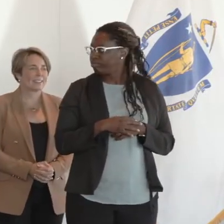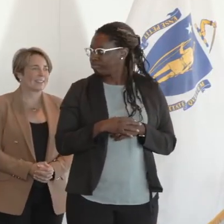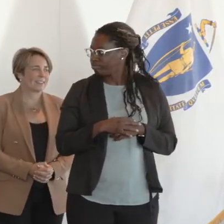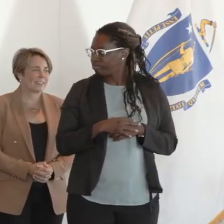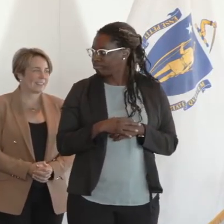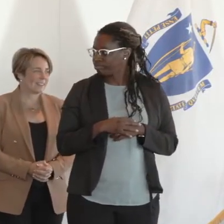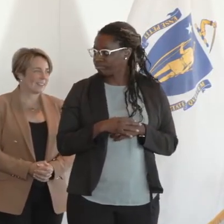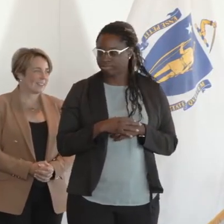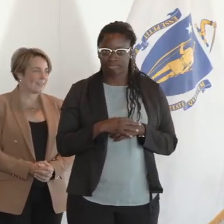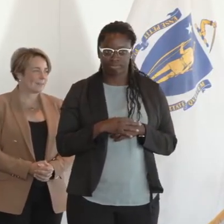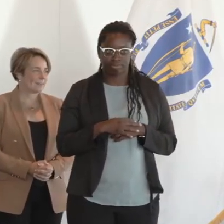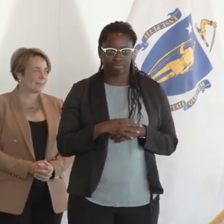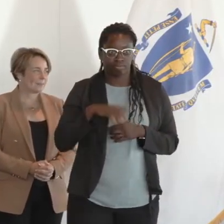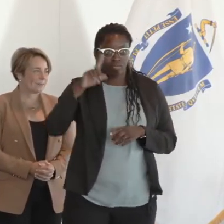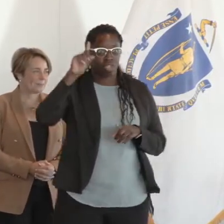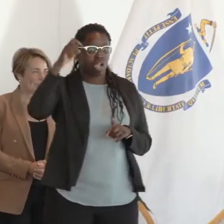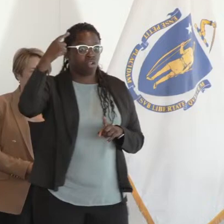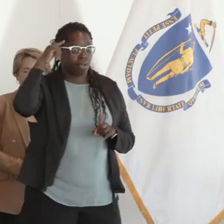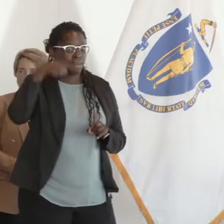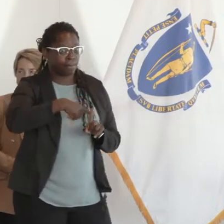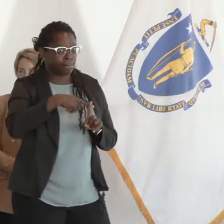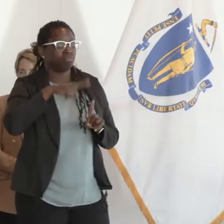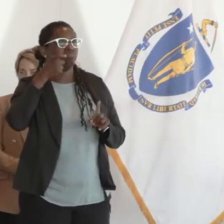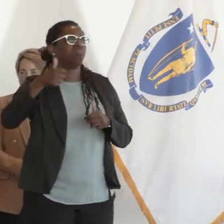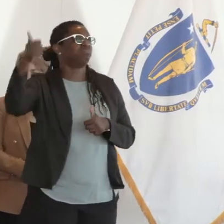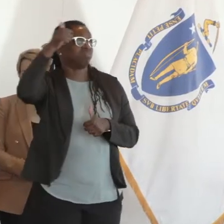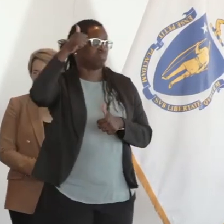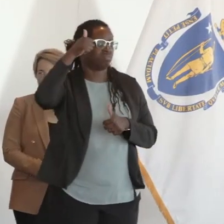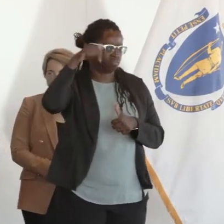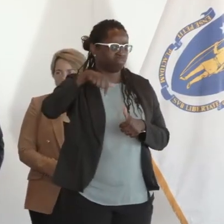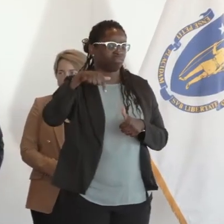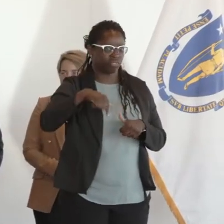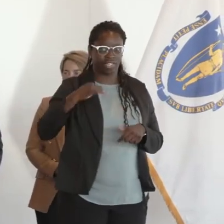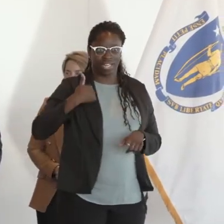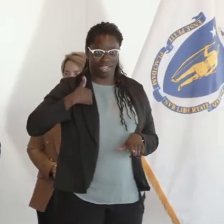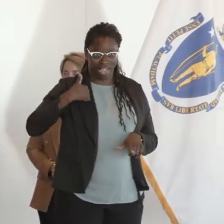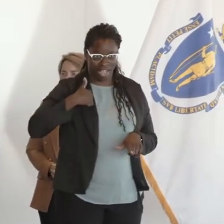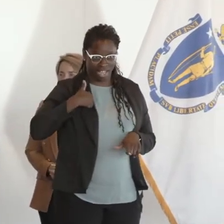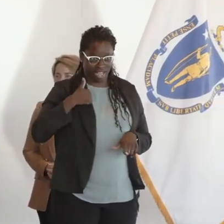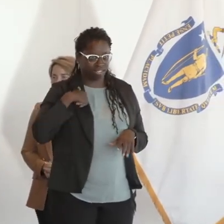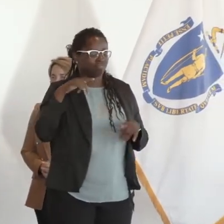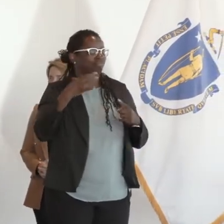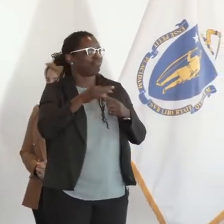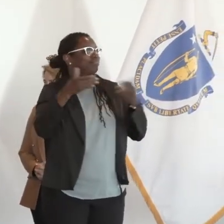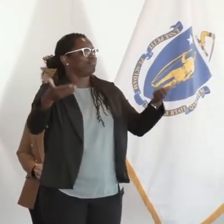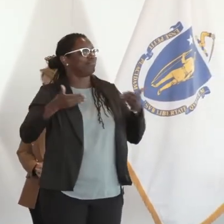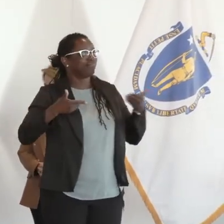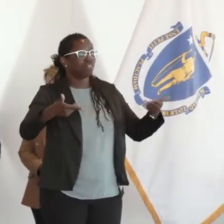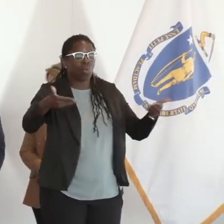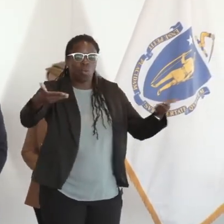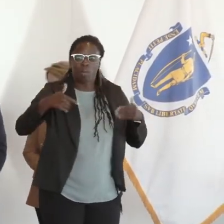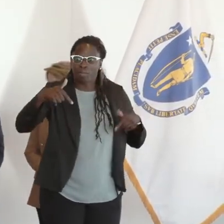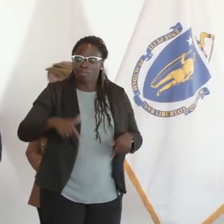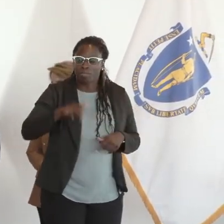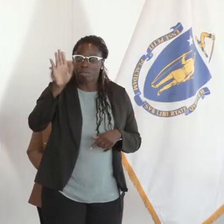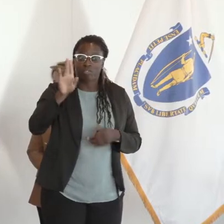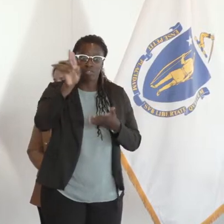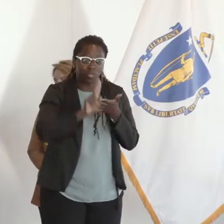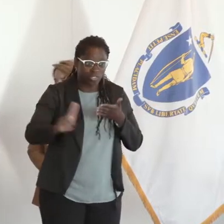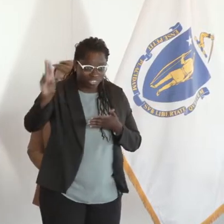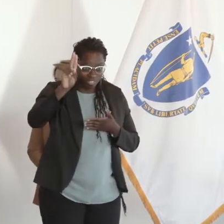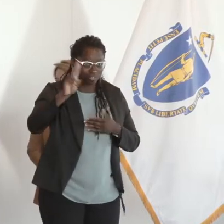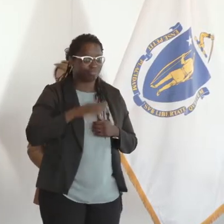Governors, premiers, and distinguished guests, welcome to Boston University. We're really honored to be hosting the